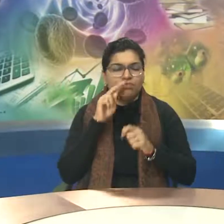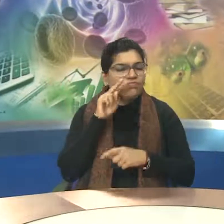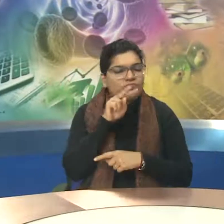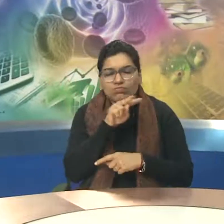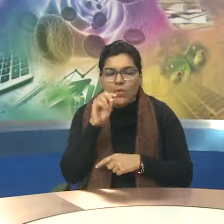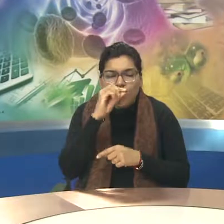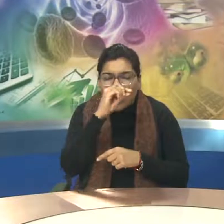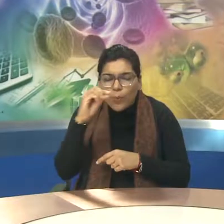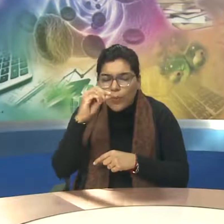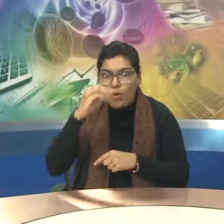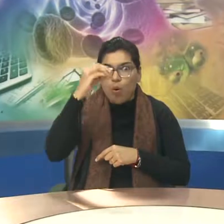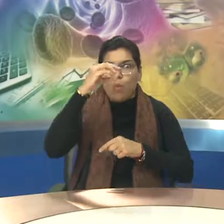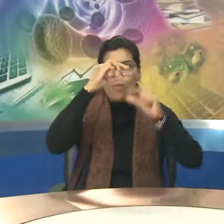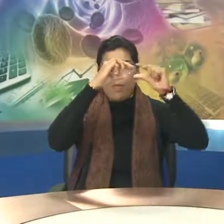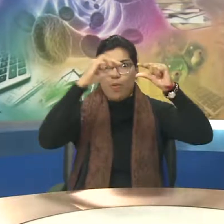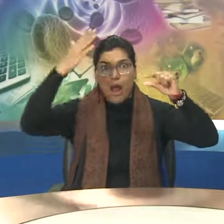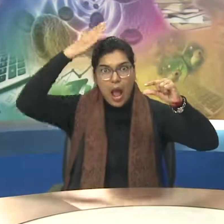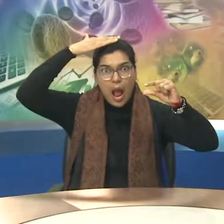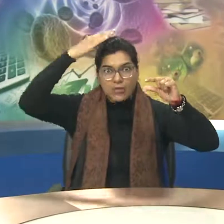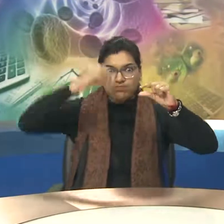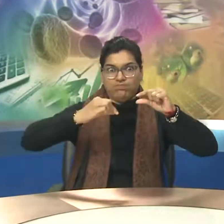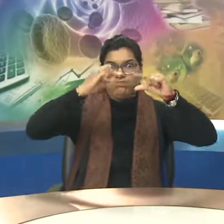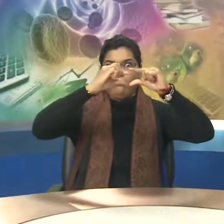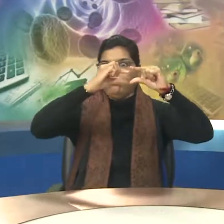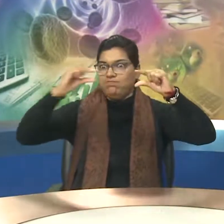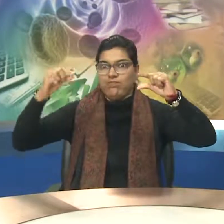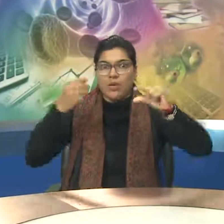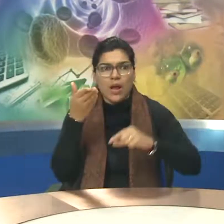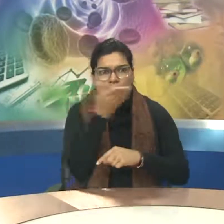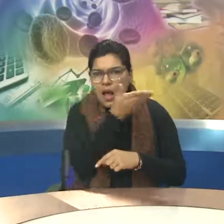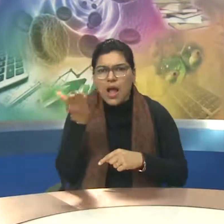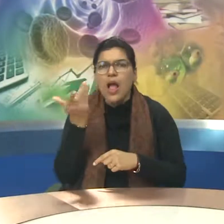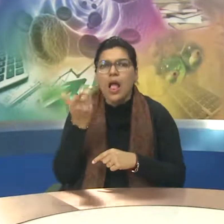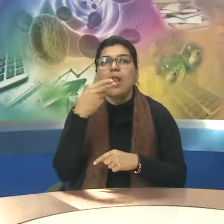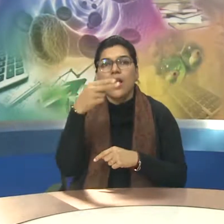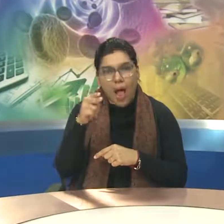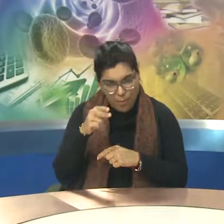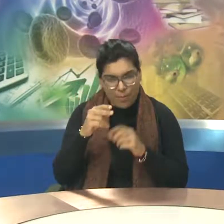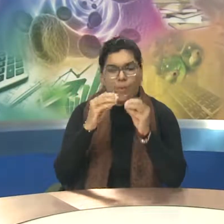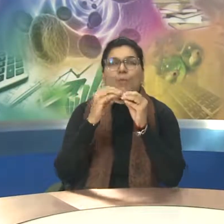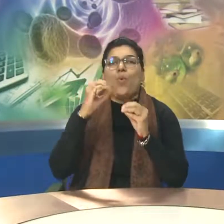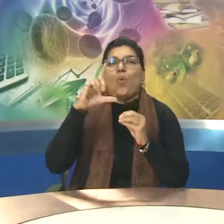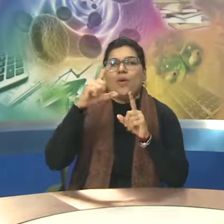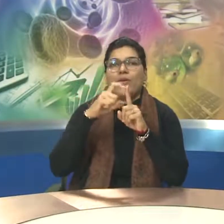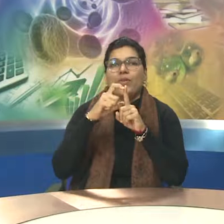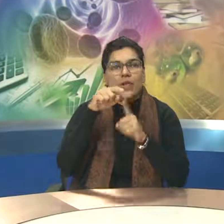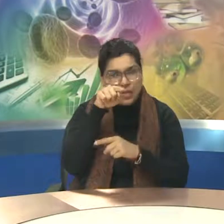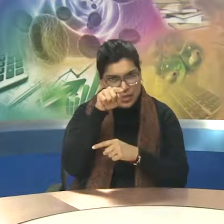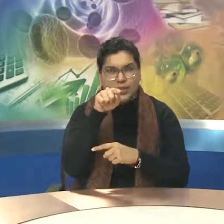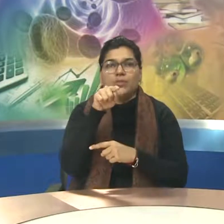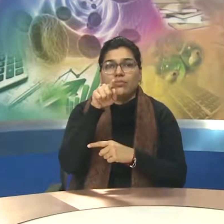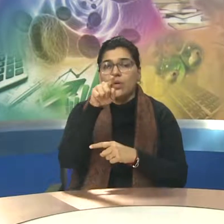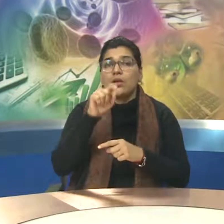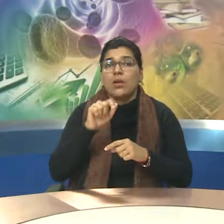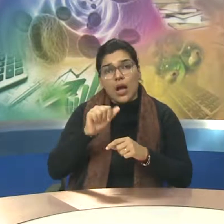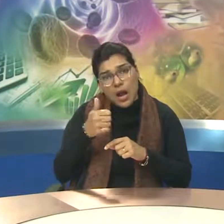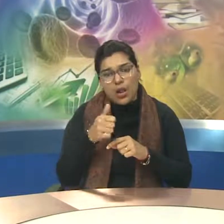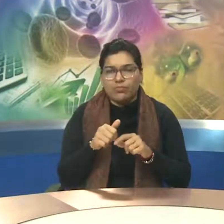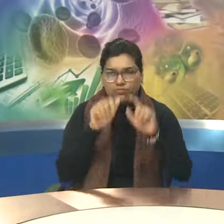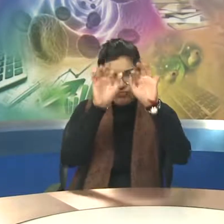we can broaden the size of written text.